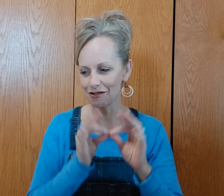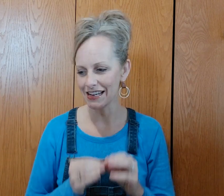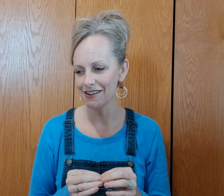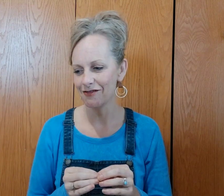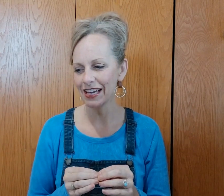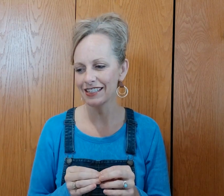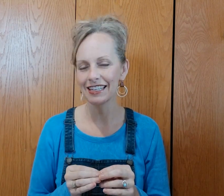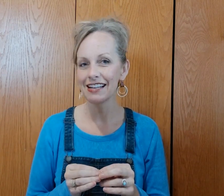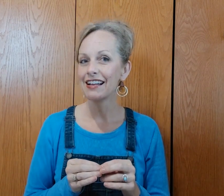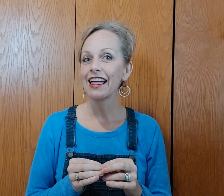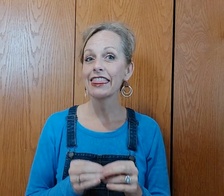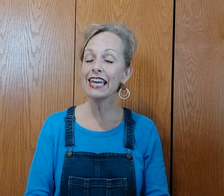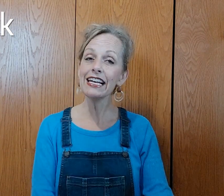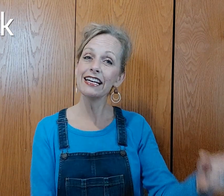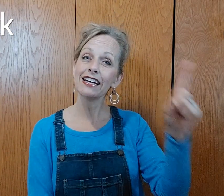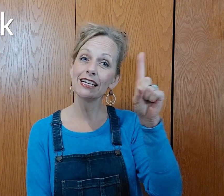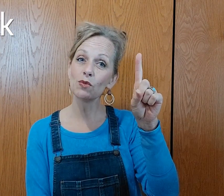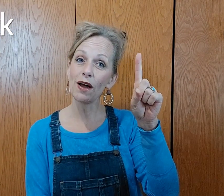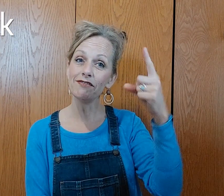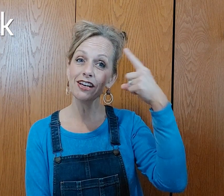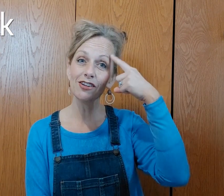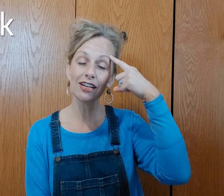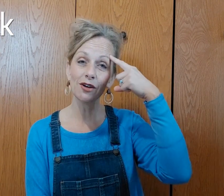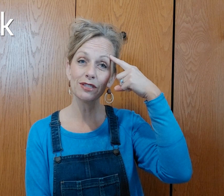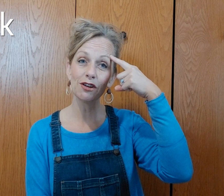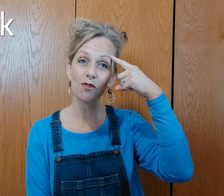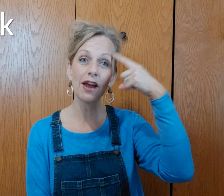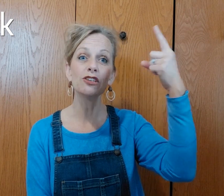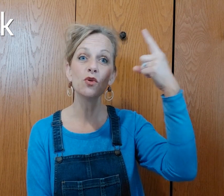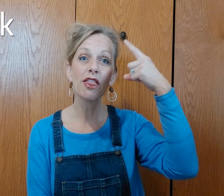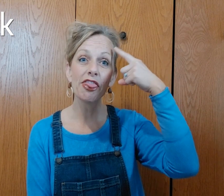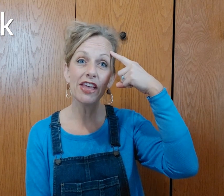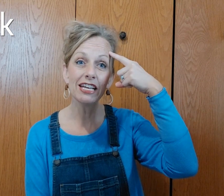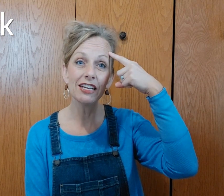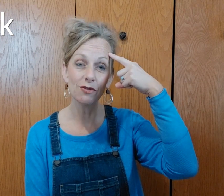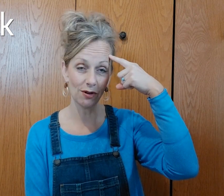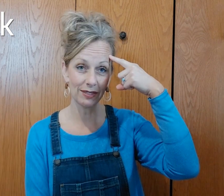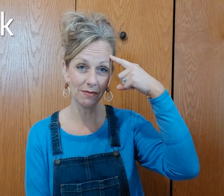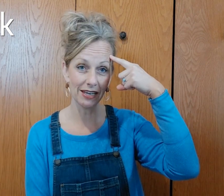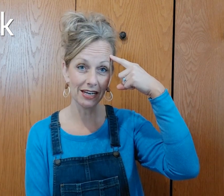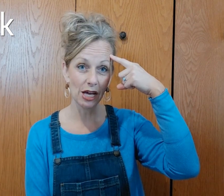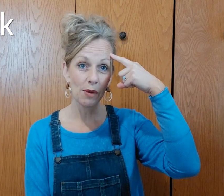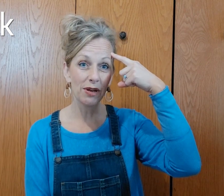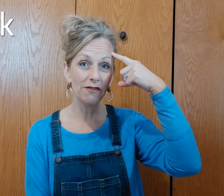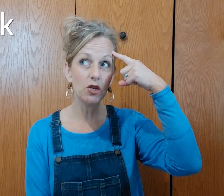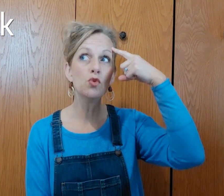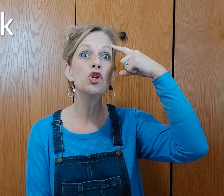tinkering. Fix. Think is one finger and it goes to your forehead. You think you know something. But if you